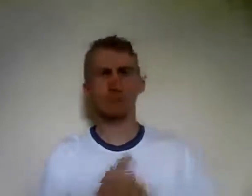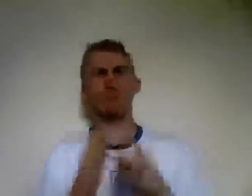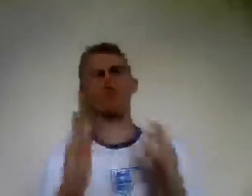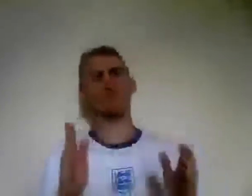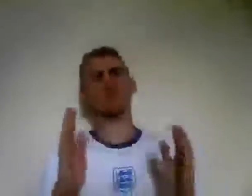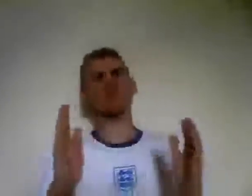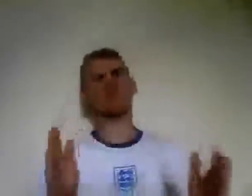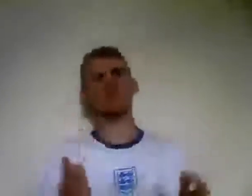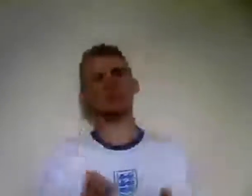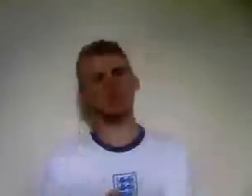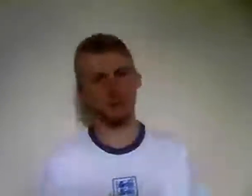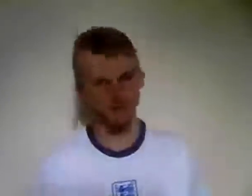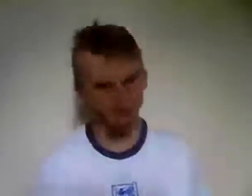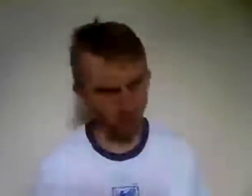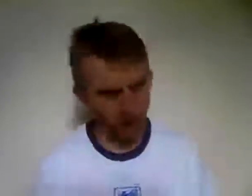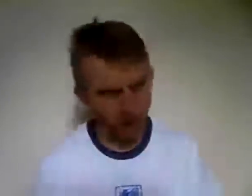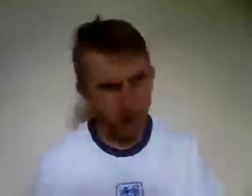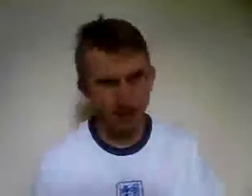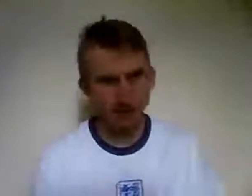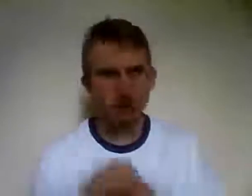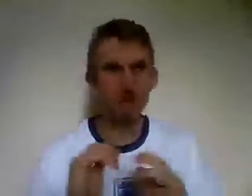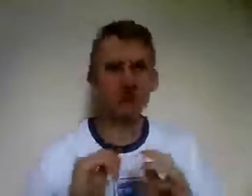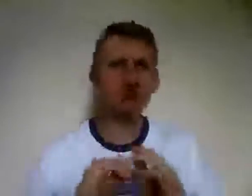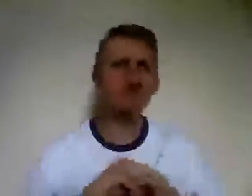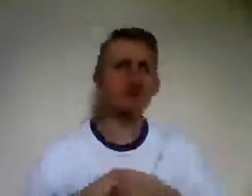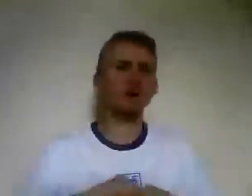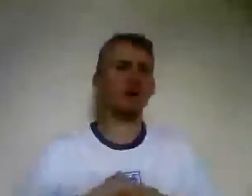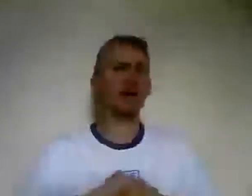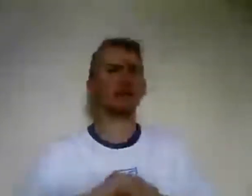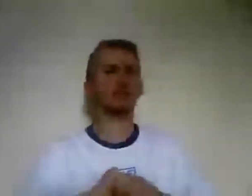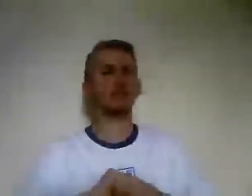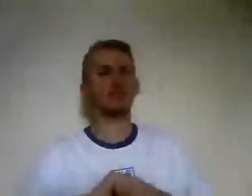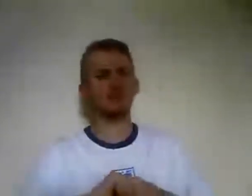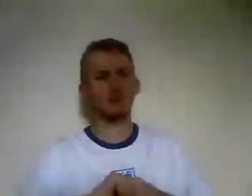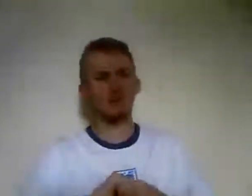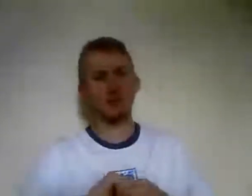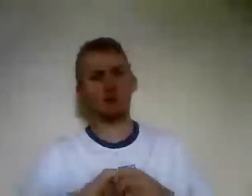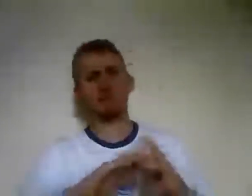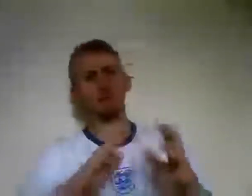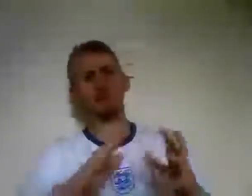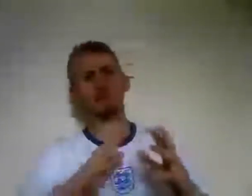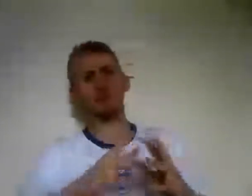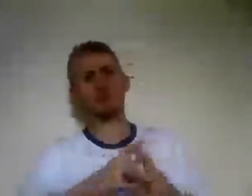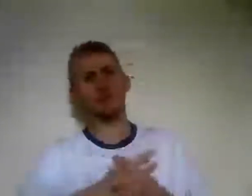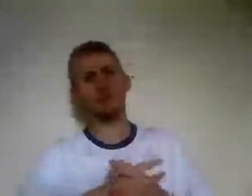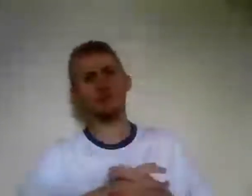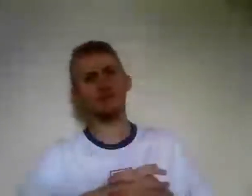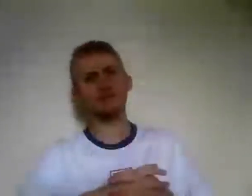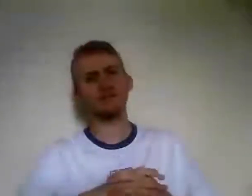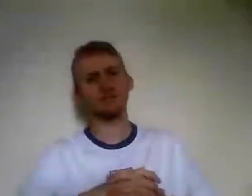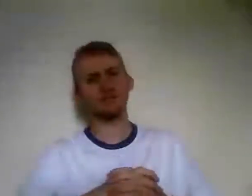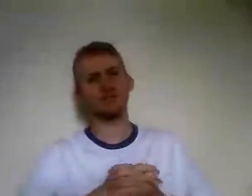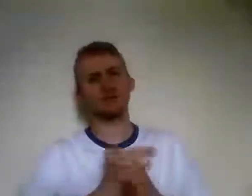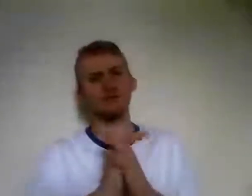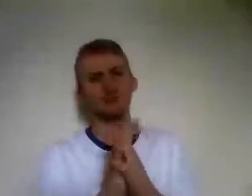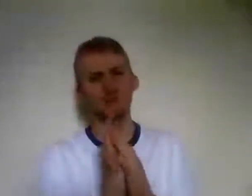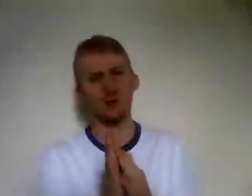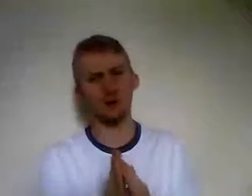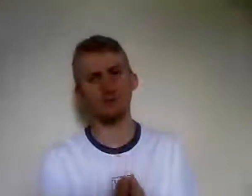by defeating Ringmer. In 2005, the SA Group bought the club and made the decision to go full-time for